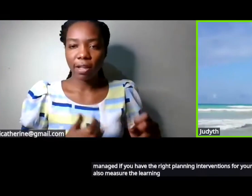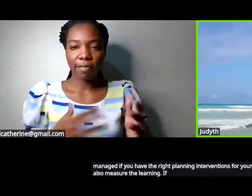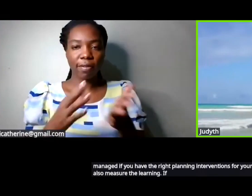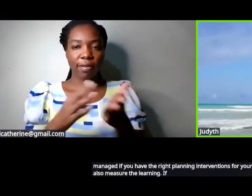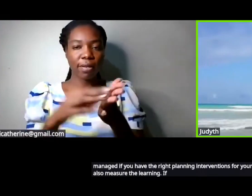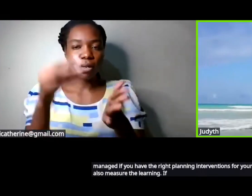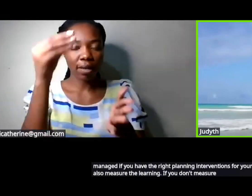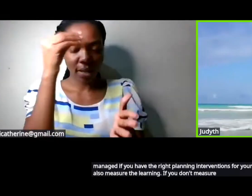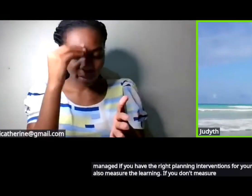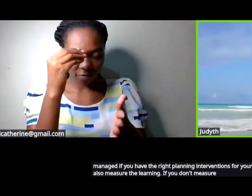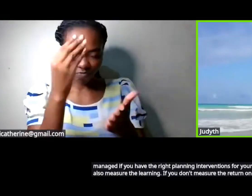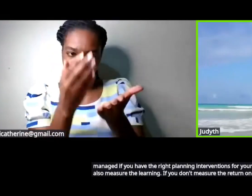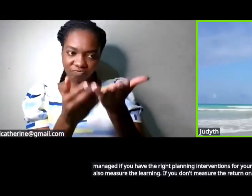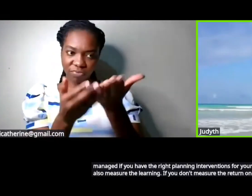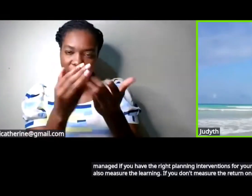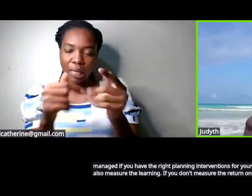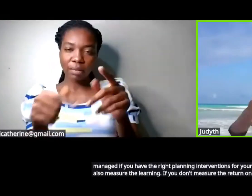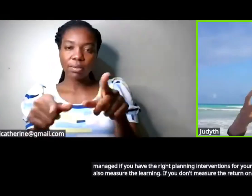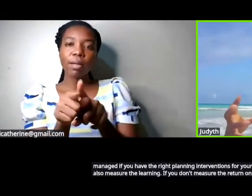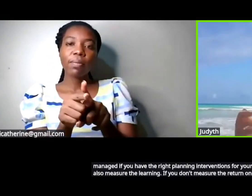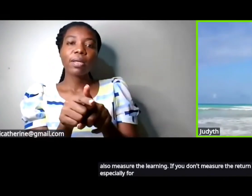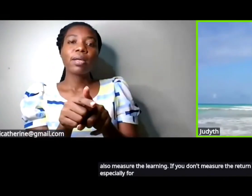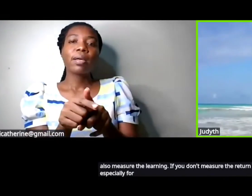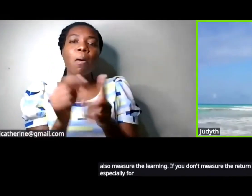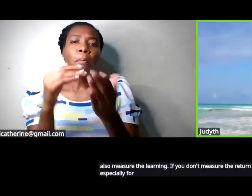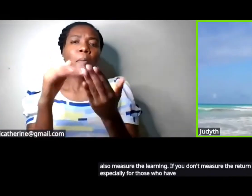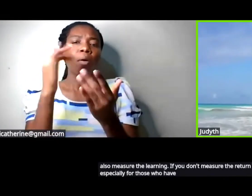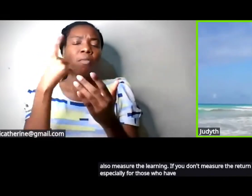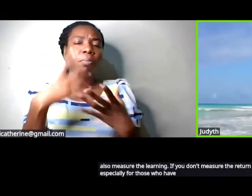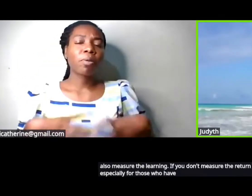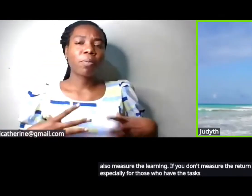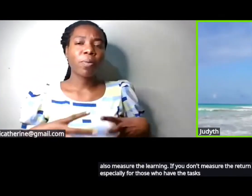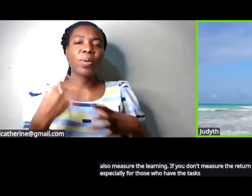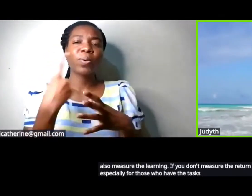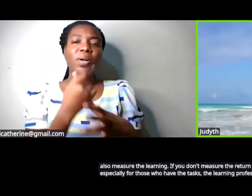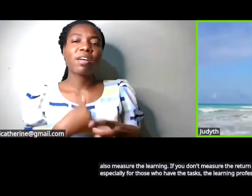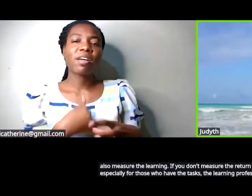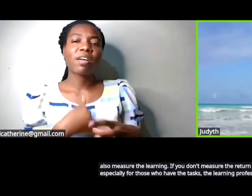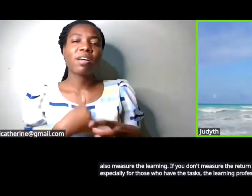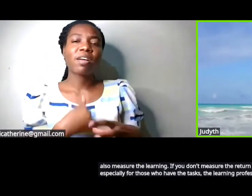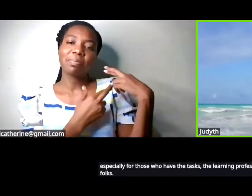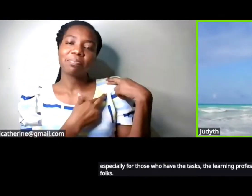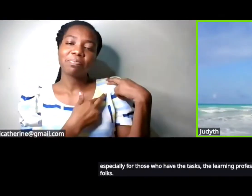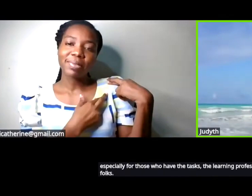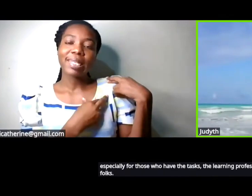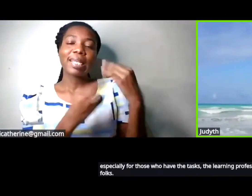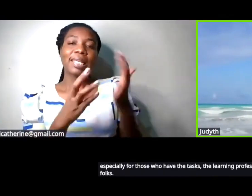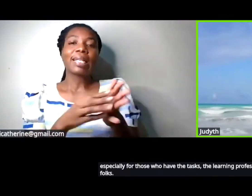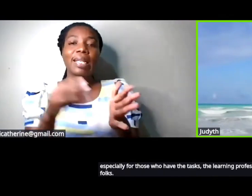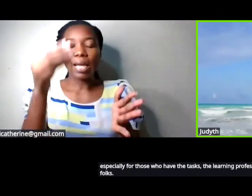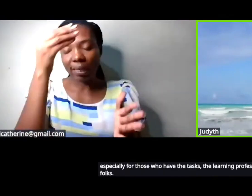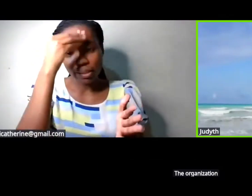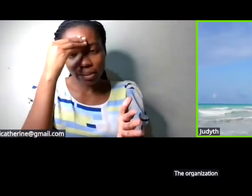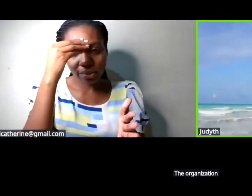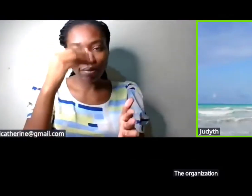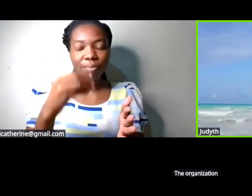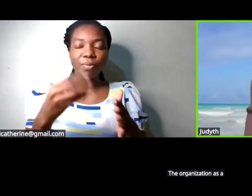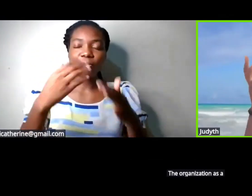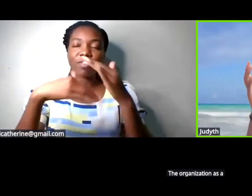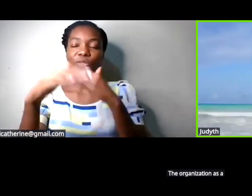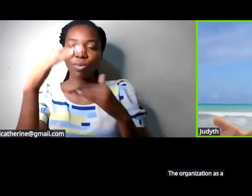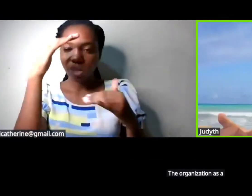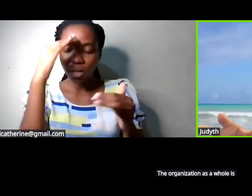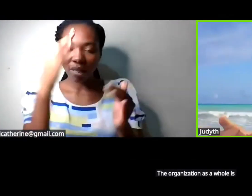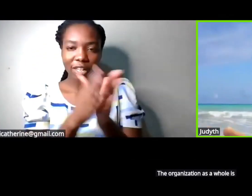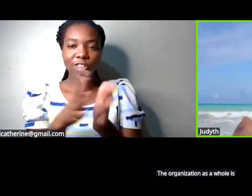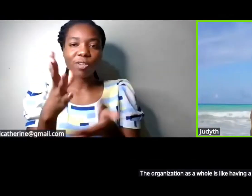the return on investment, especially for those who have the task, the learning professionals, the HR folks, the organization as a whole, it's like having